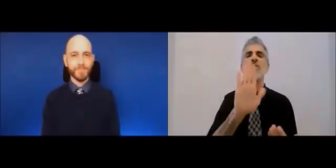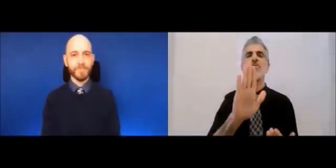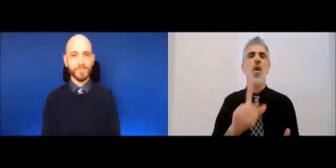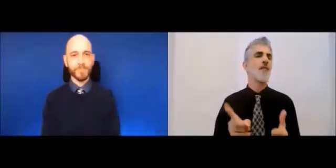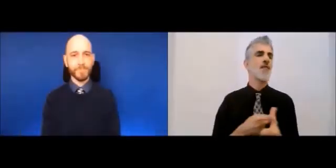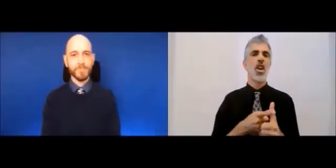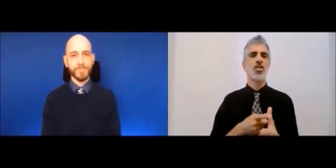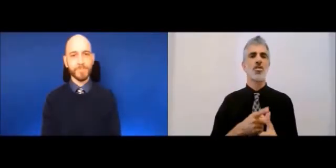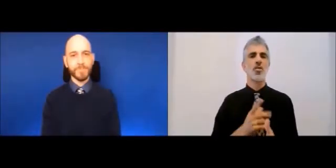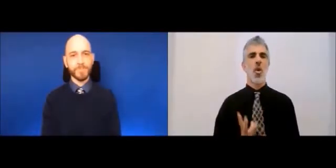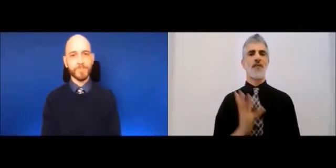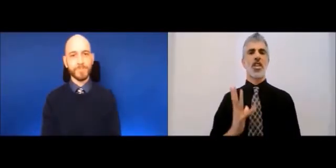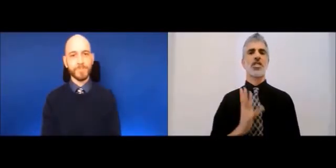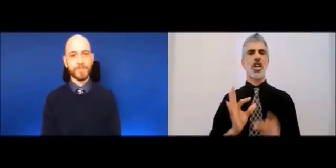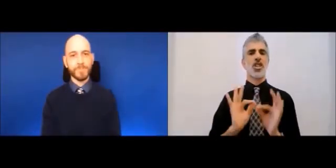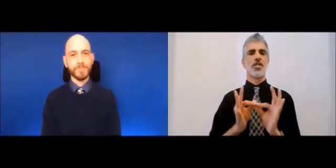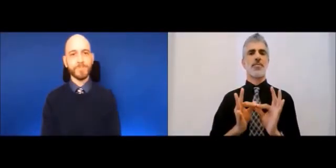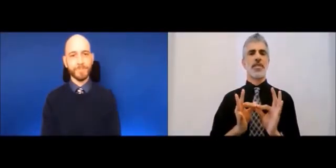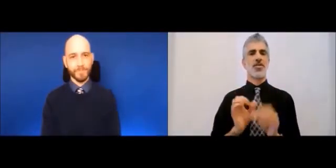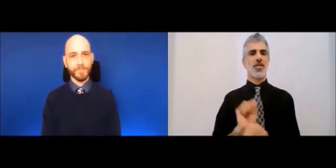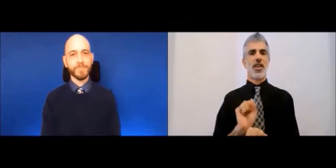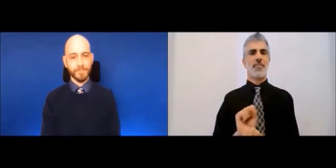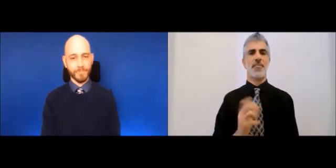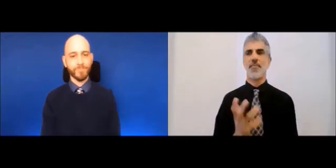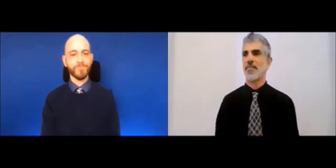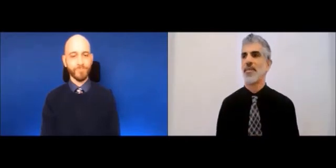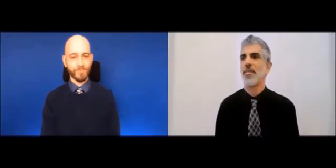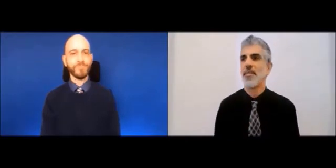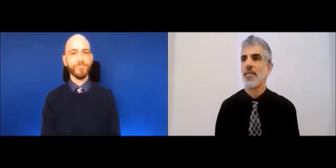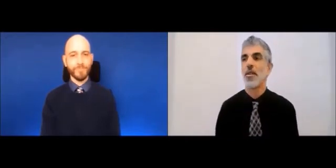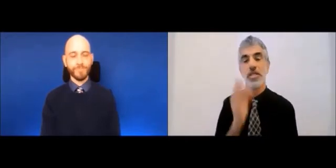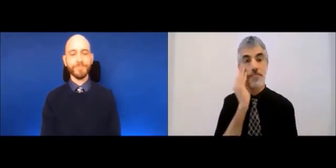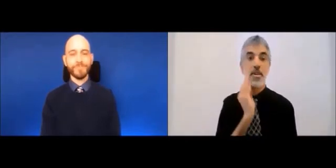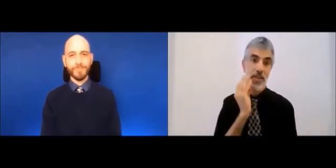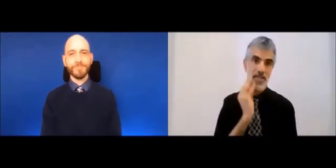What was your first official interpreting job or experience?